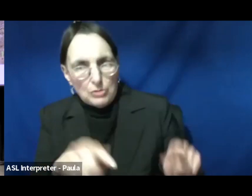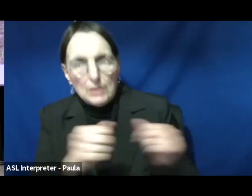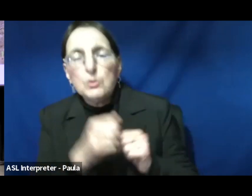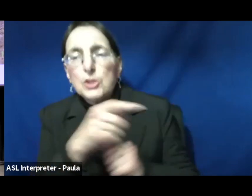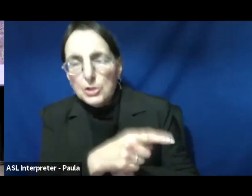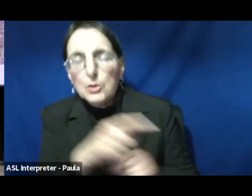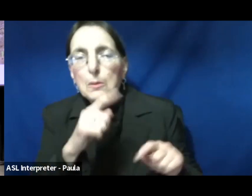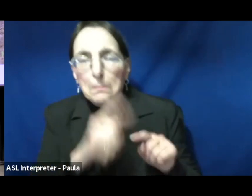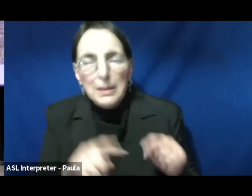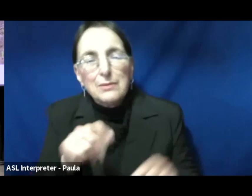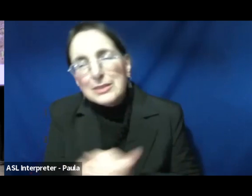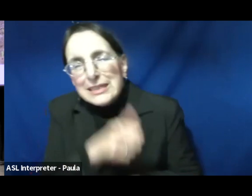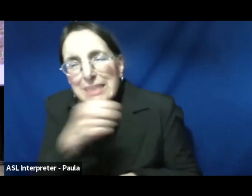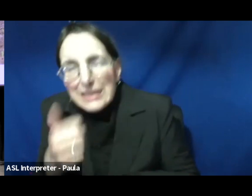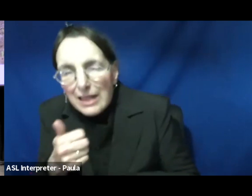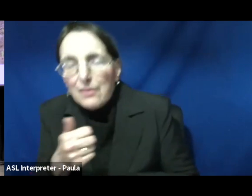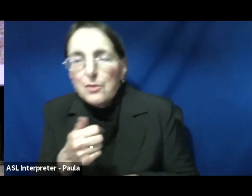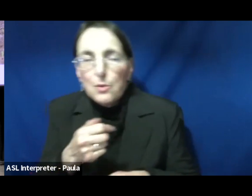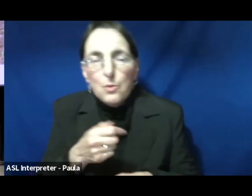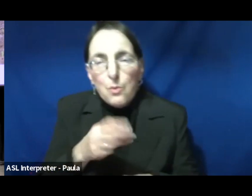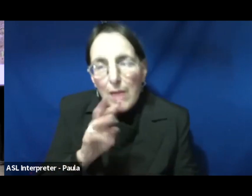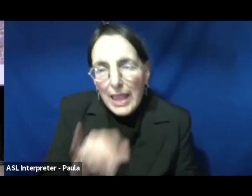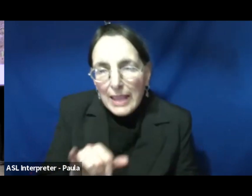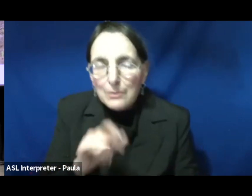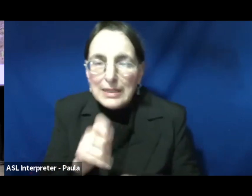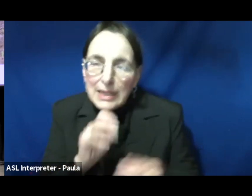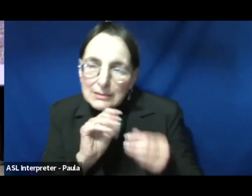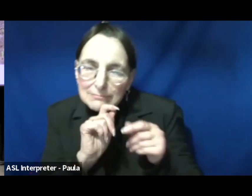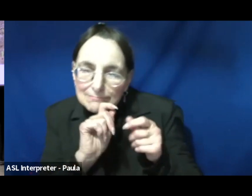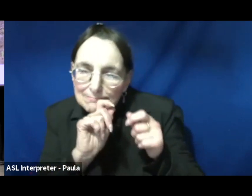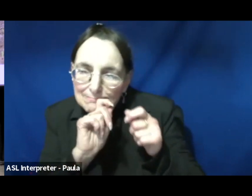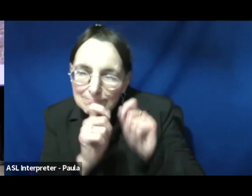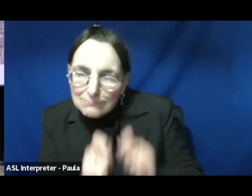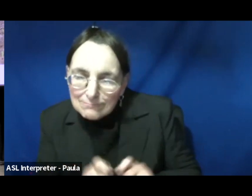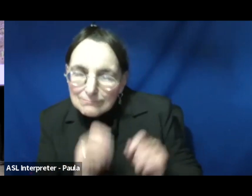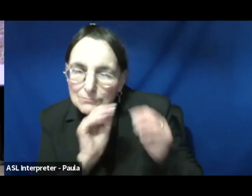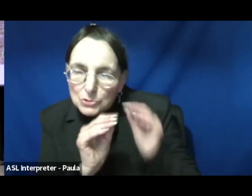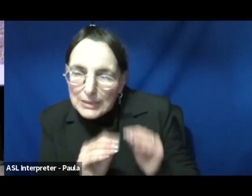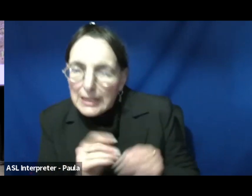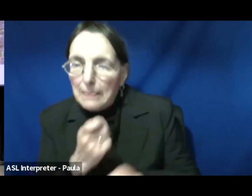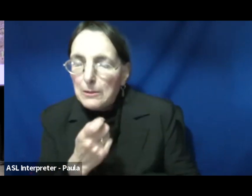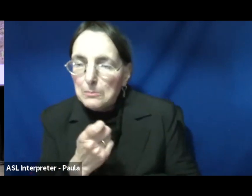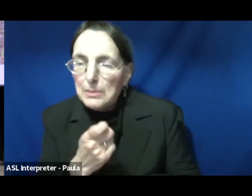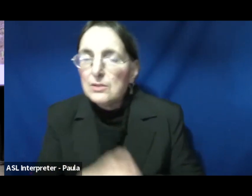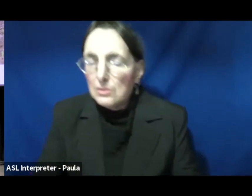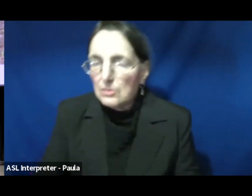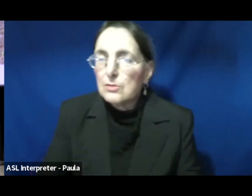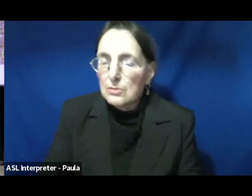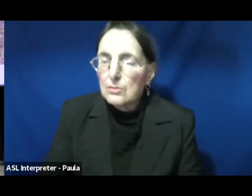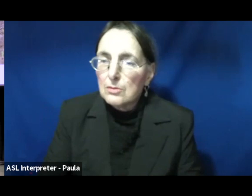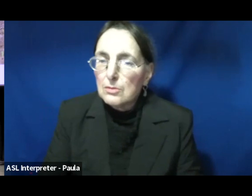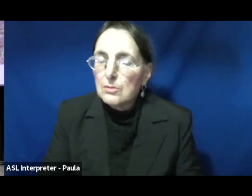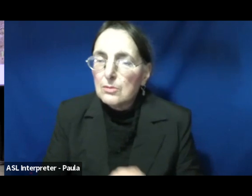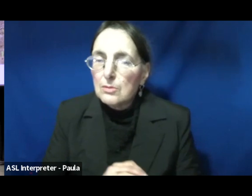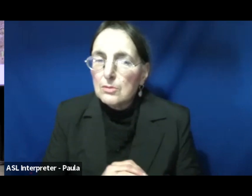here's how we can tweak it. And he was all over it because he's had that tap for months and he wouldn't use it. Now that I uplifted what